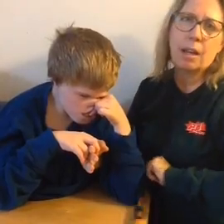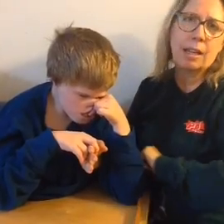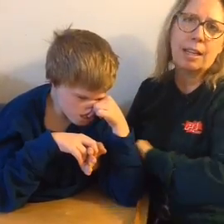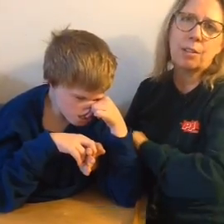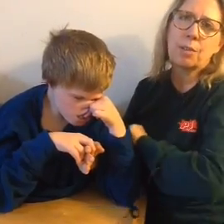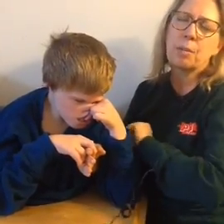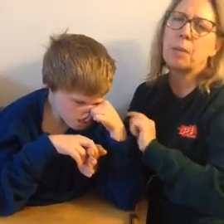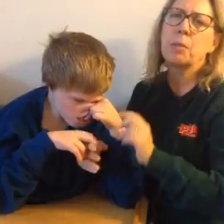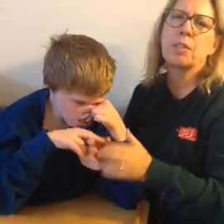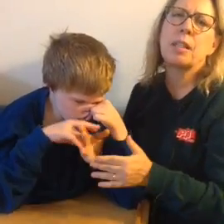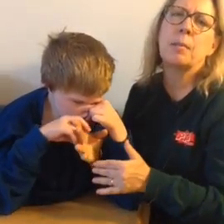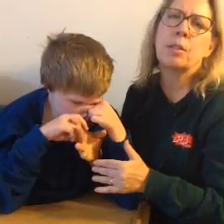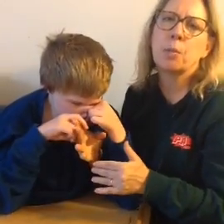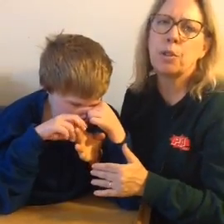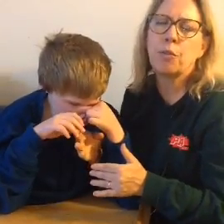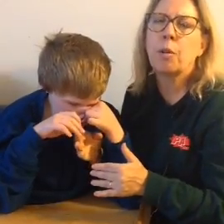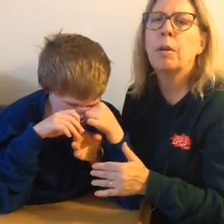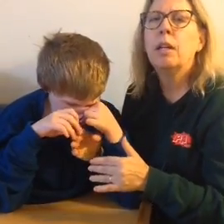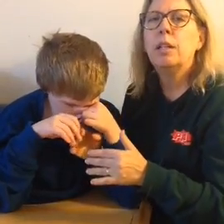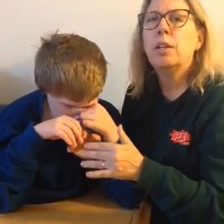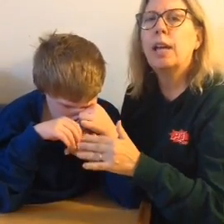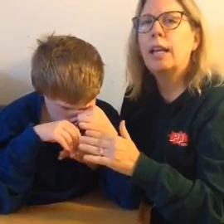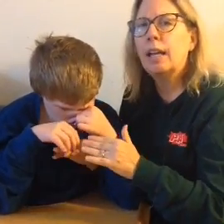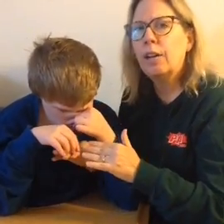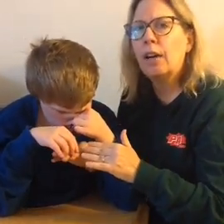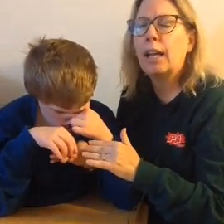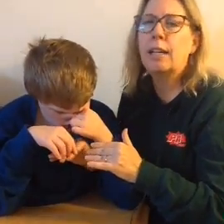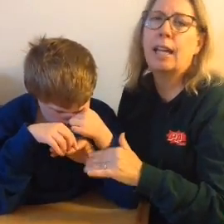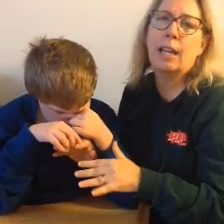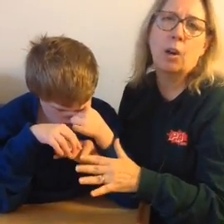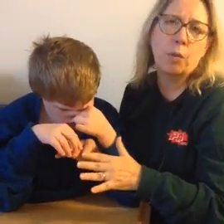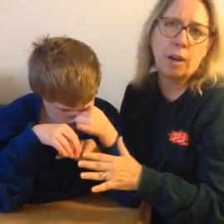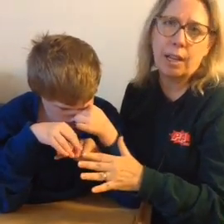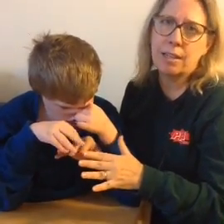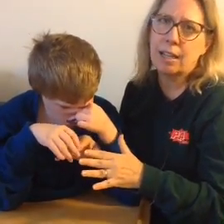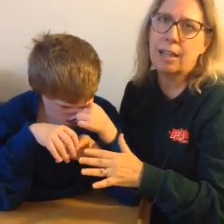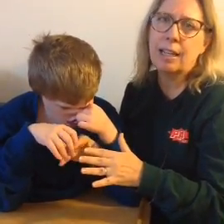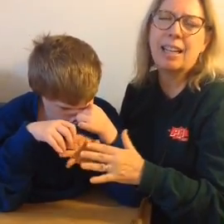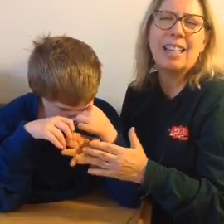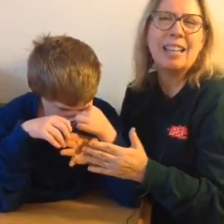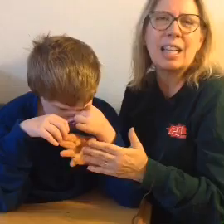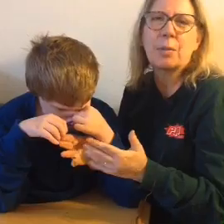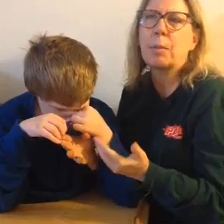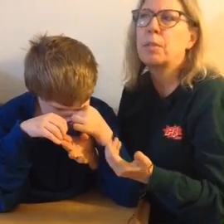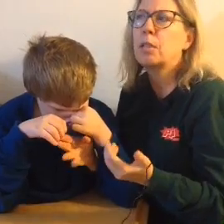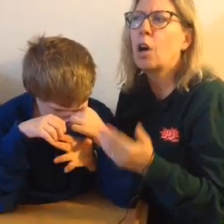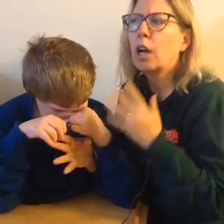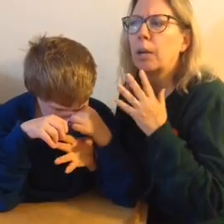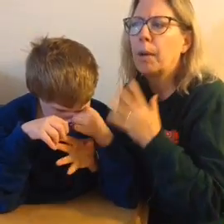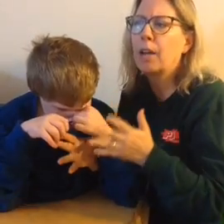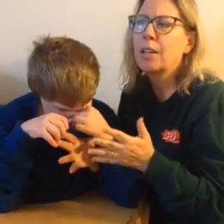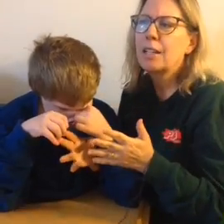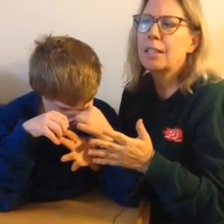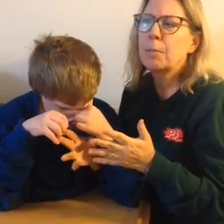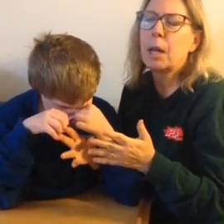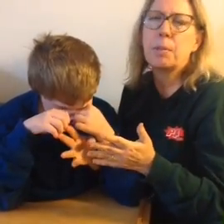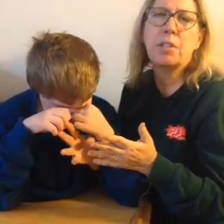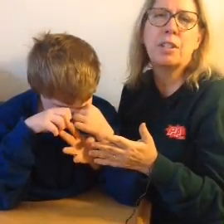And so sometimes you'll see me switch from hand under hand to hand over hand technique. And again, that's what I'm talking about. Sometimes it just